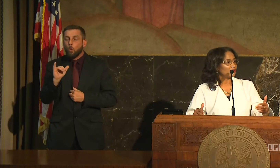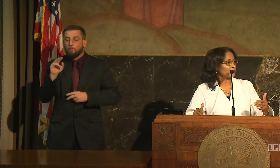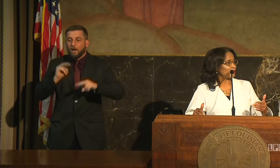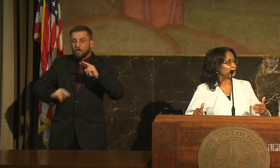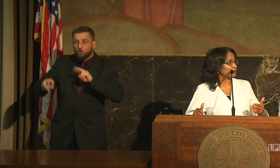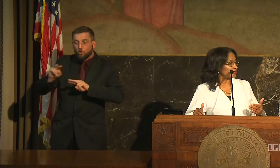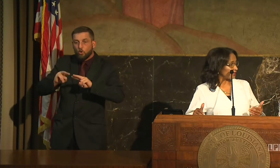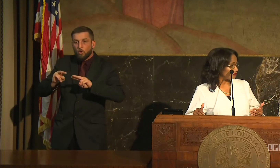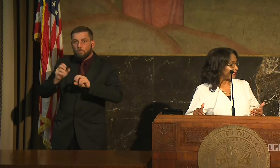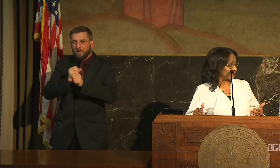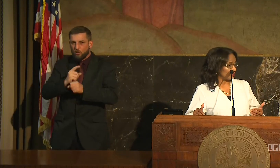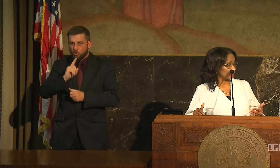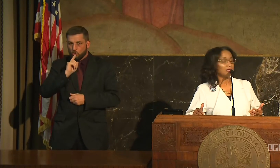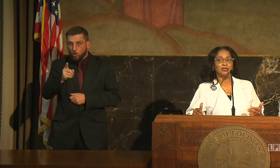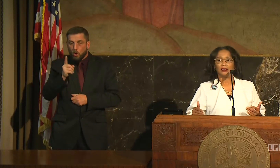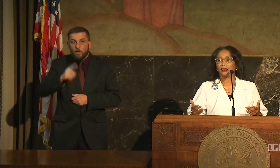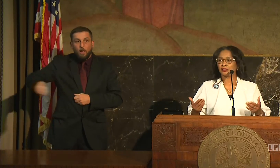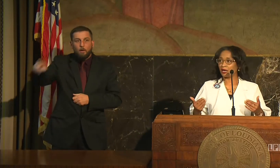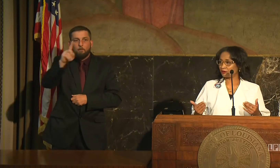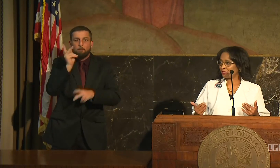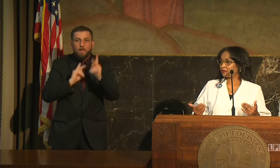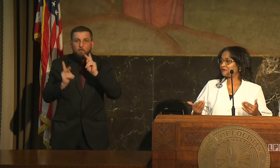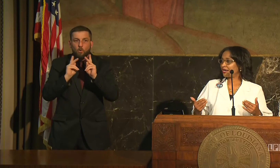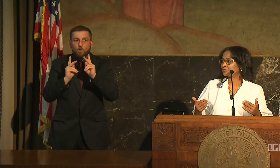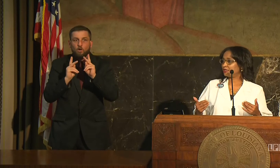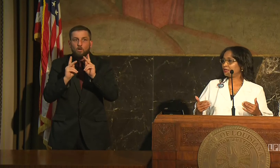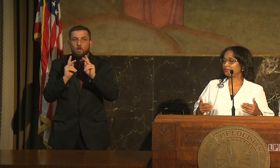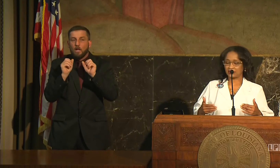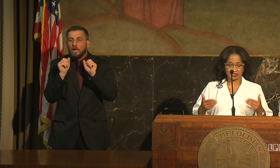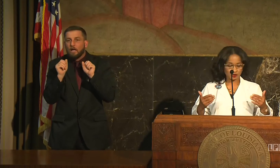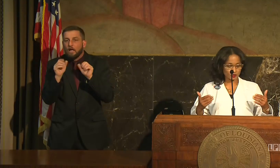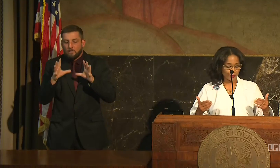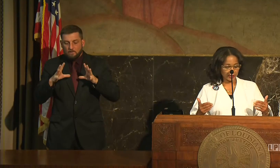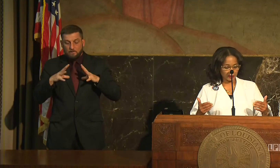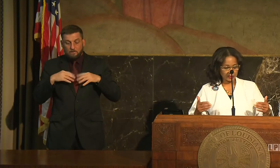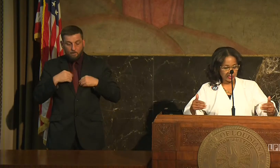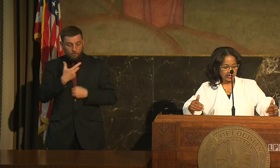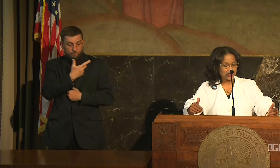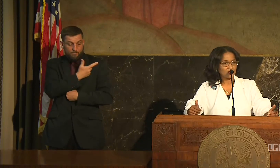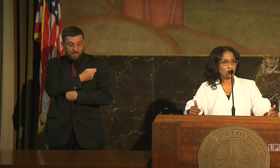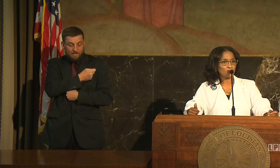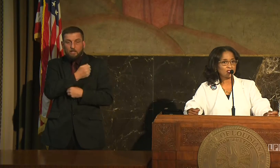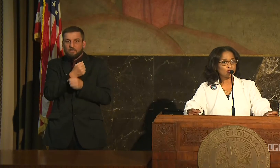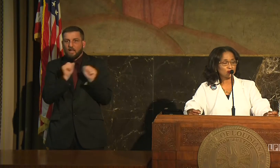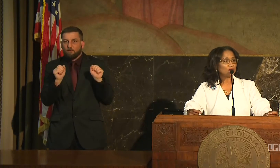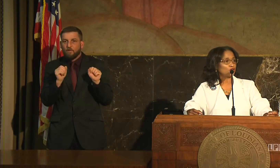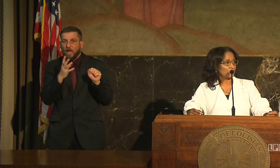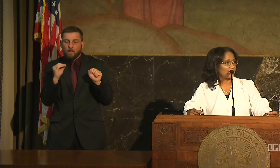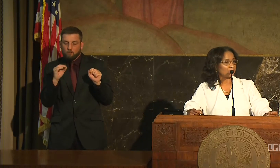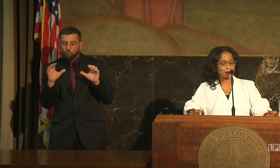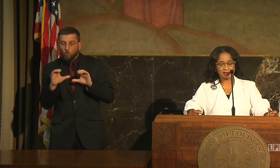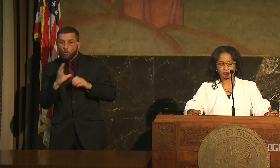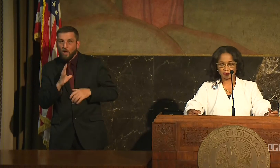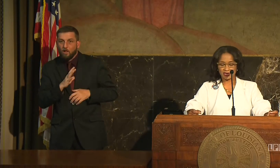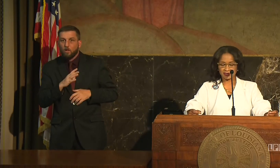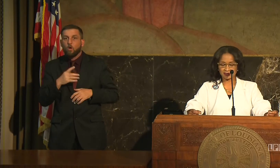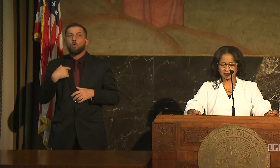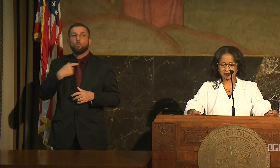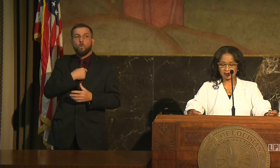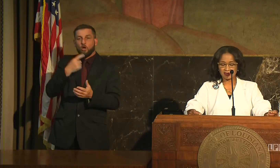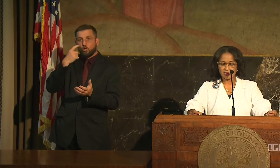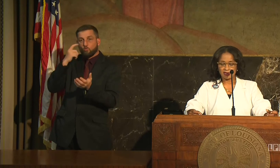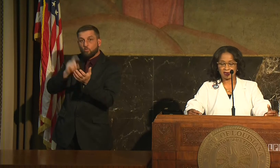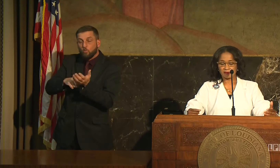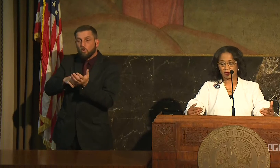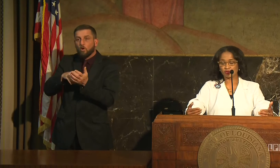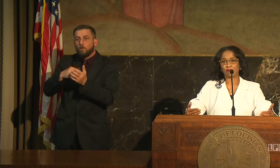sure that people safely tolerate the vaccine and that they do well. And so we do track breakthrough